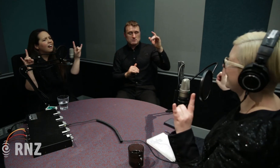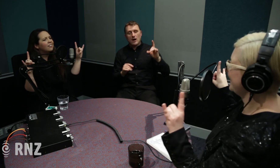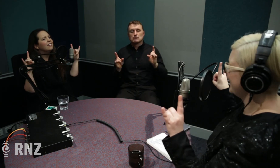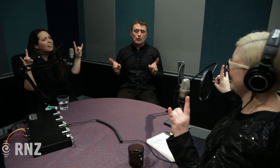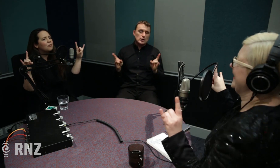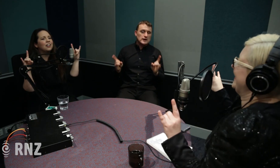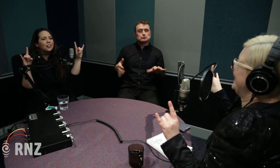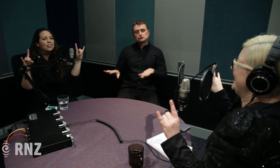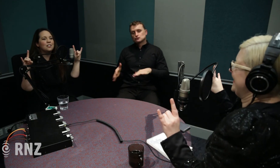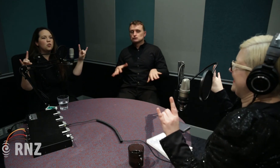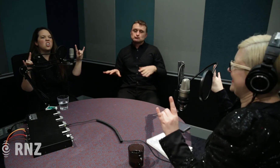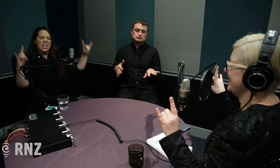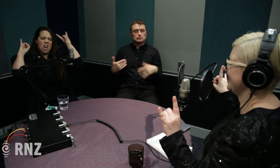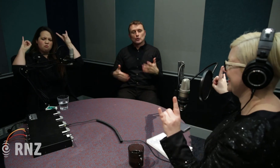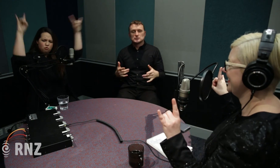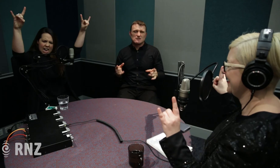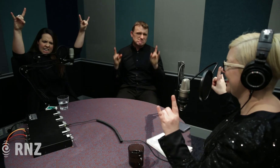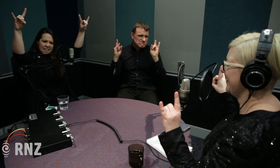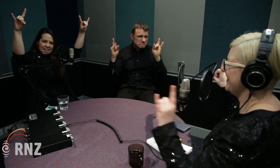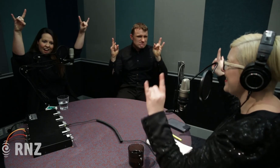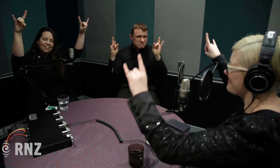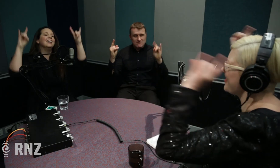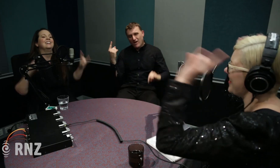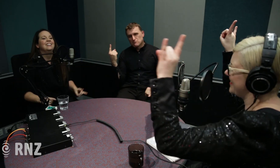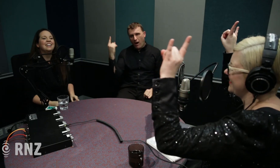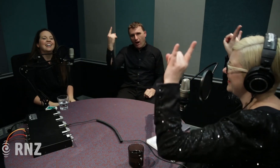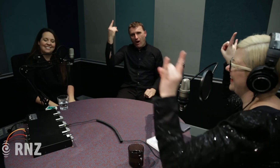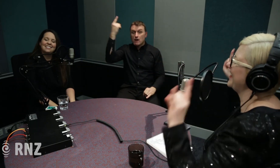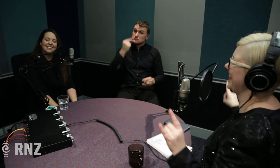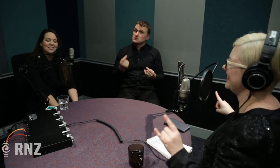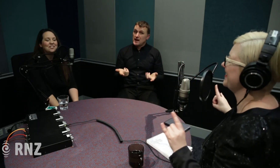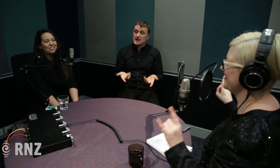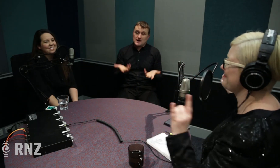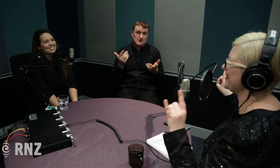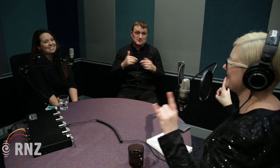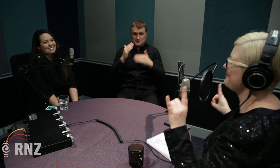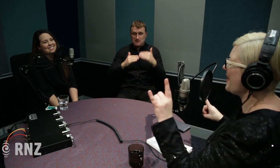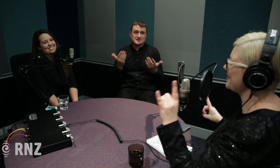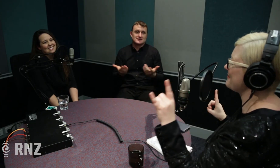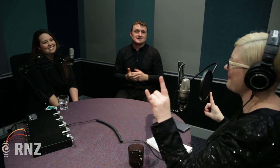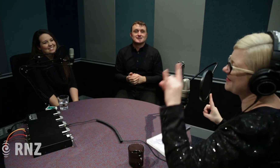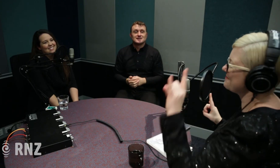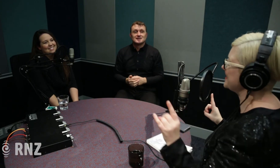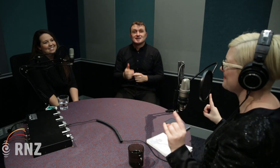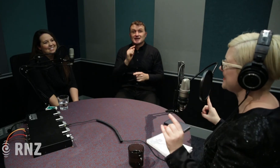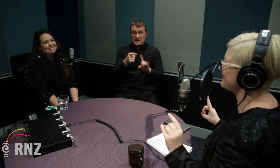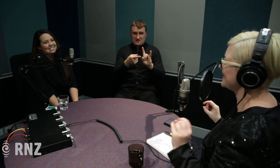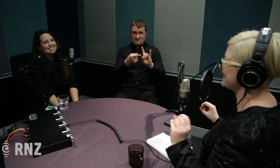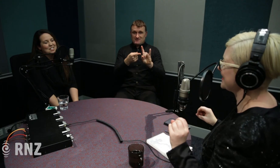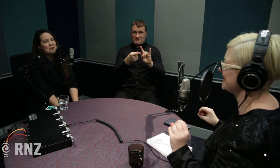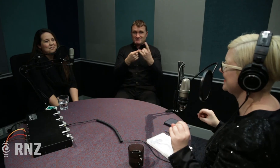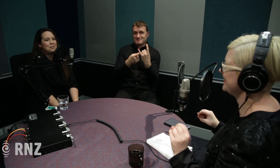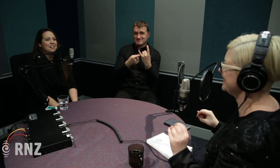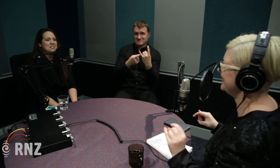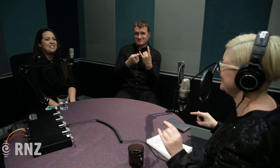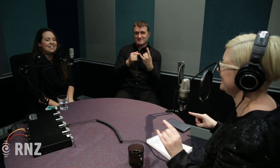it out, you know, like I'm kind of cruisy, or you can go, really getting it out there. Rock. Yeah. Okay. Yeah. Because if you hold it the wrong way, then it means something different, doesn't